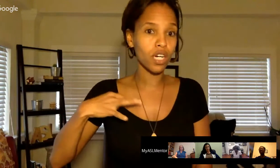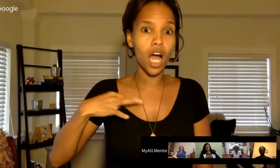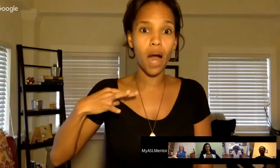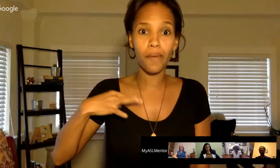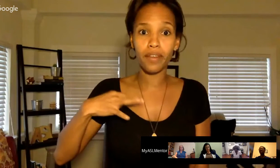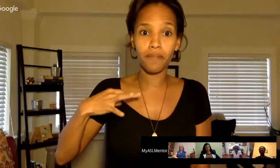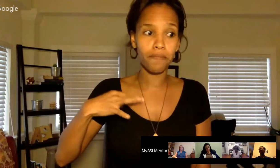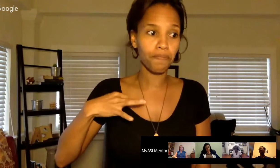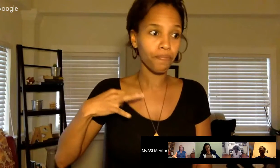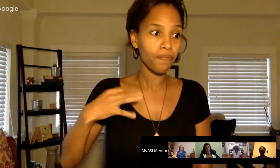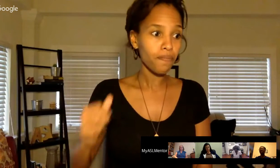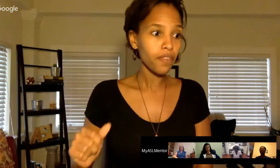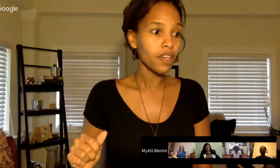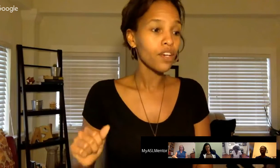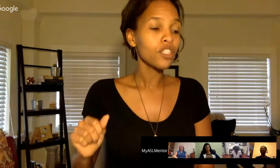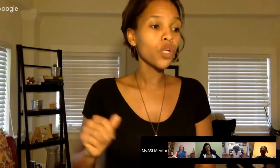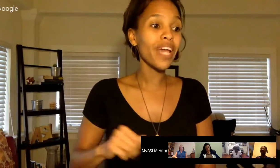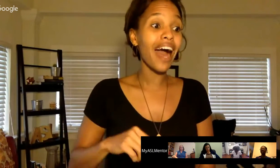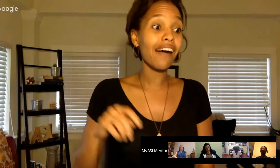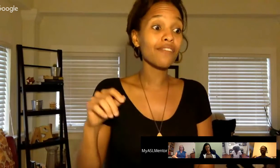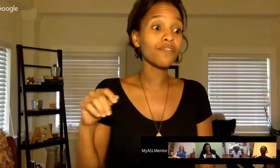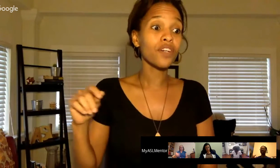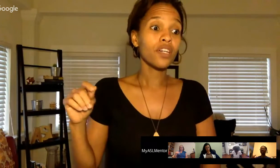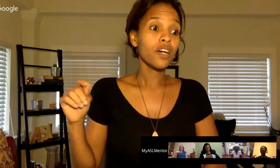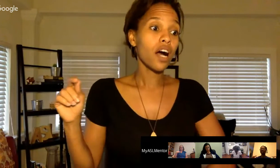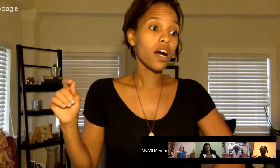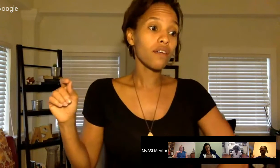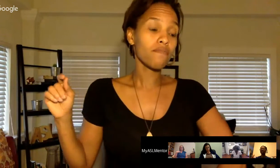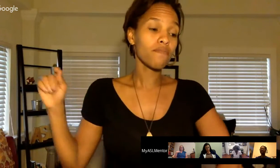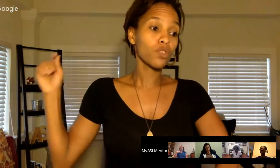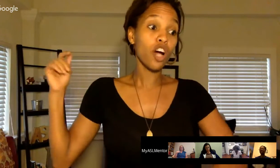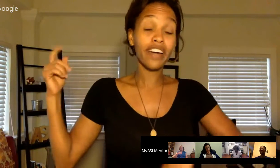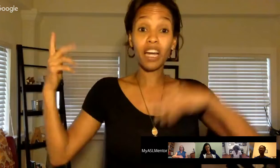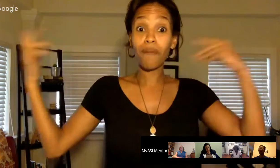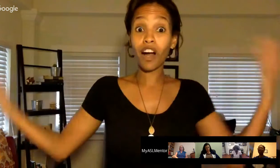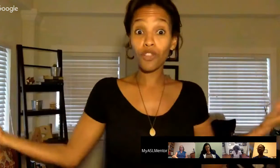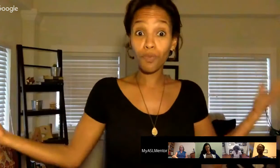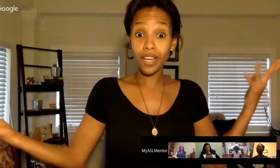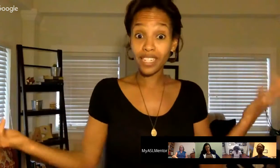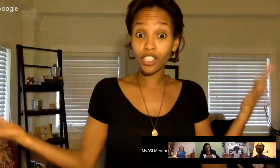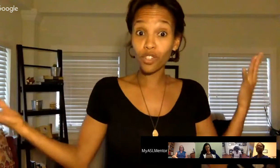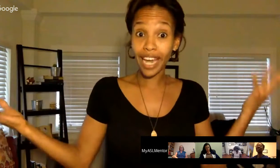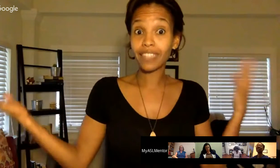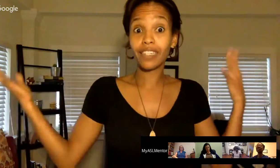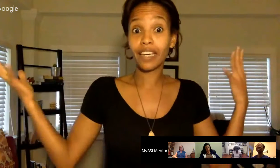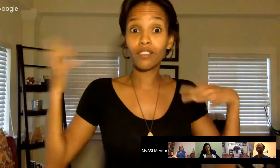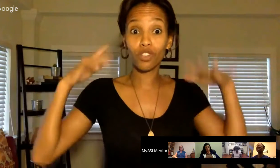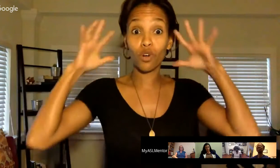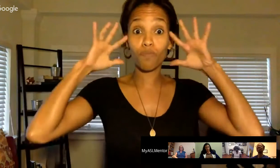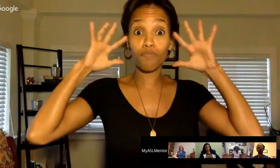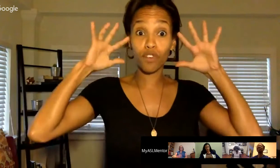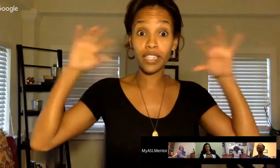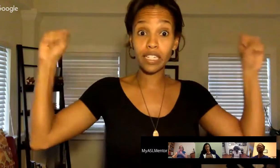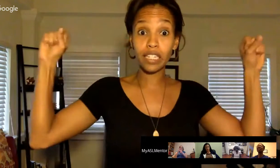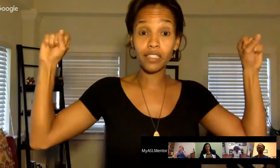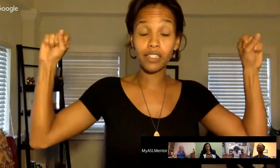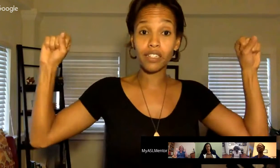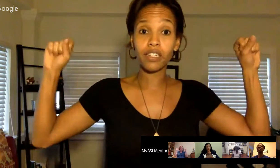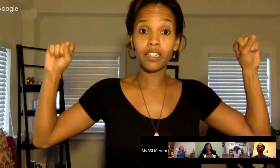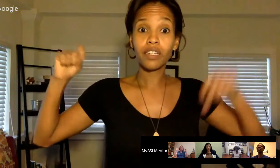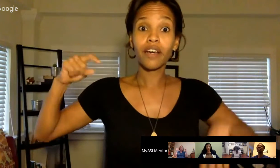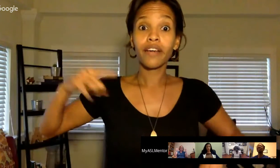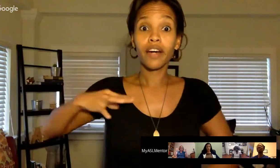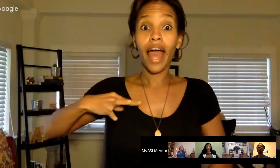most common. So we have, we're talking about the presidential candidate, so